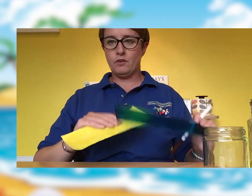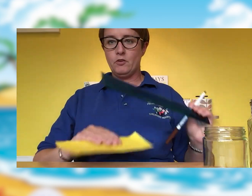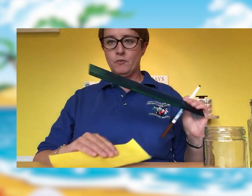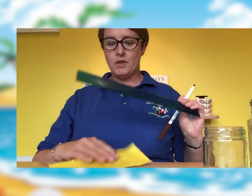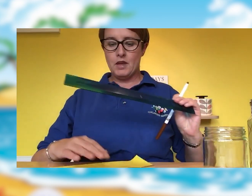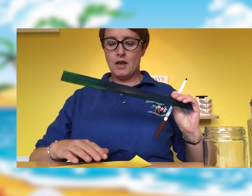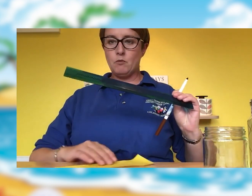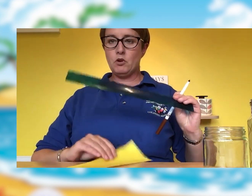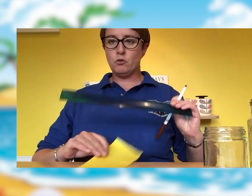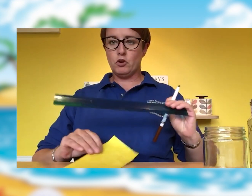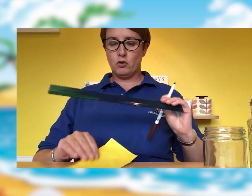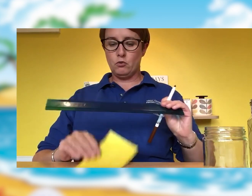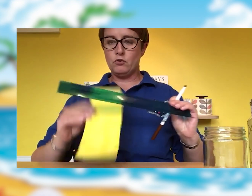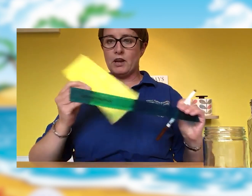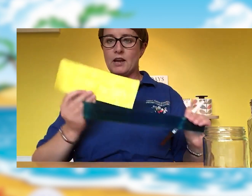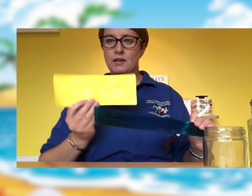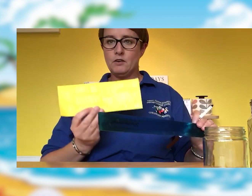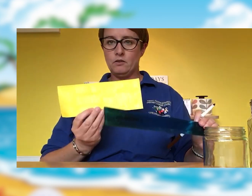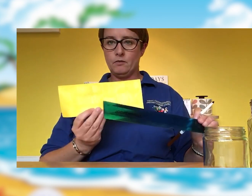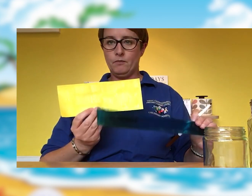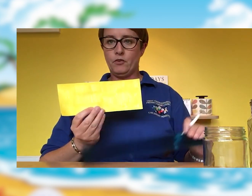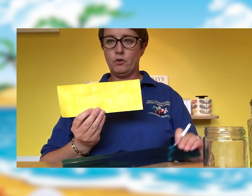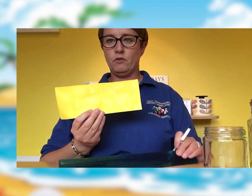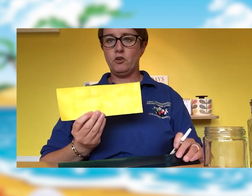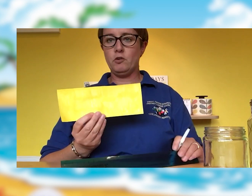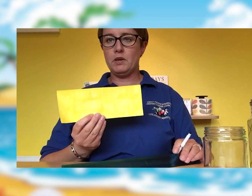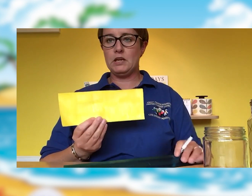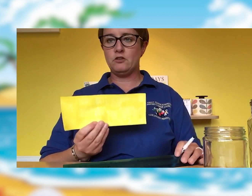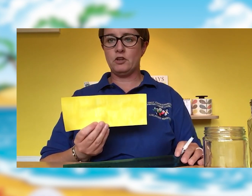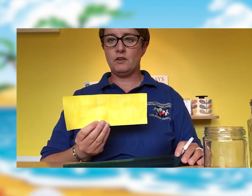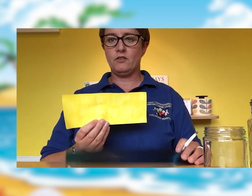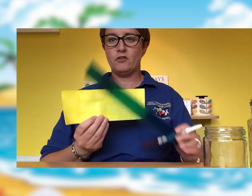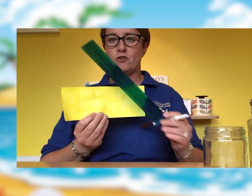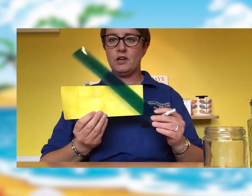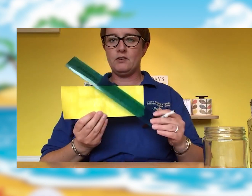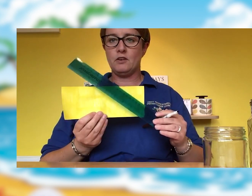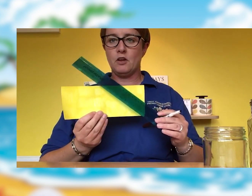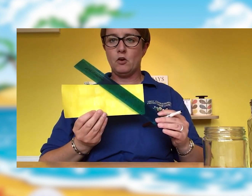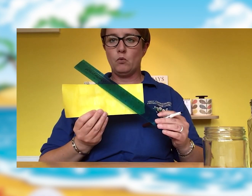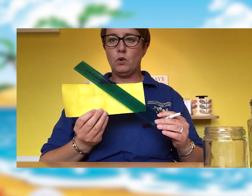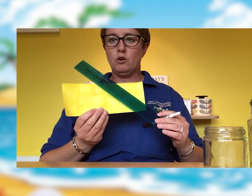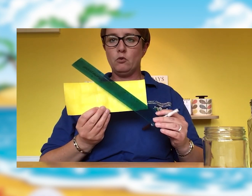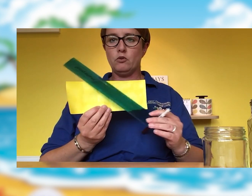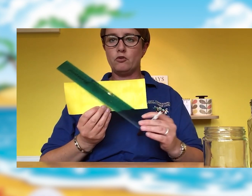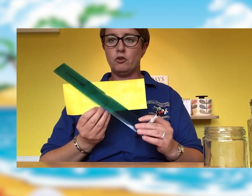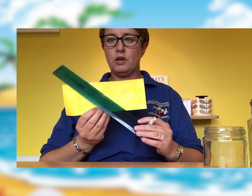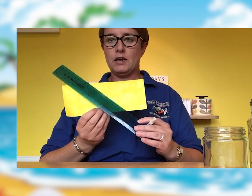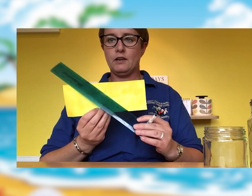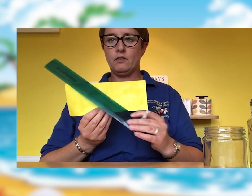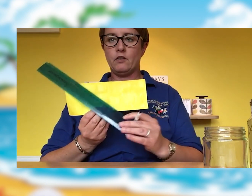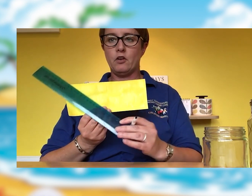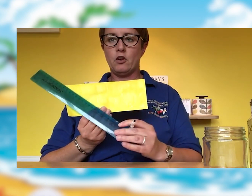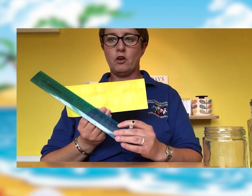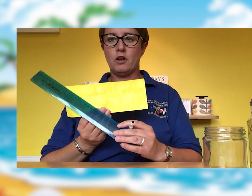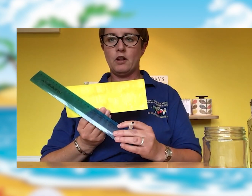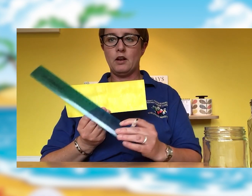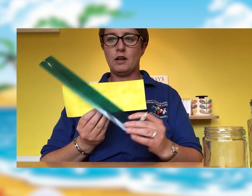colouring pencil, and we're going to go diagonal. So if your page is straight, we're going to draw